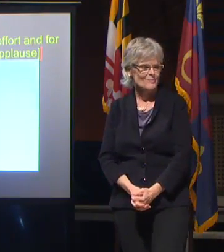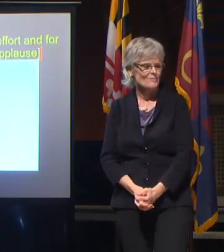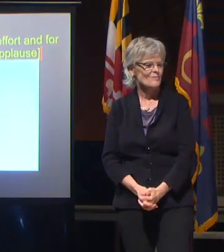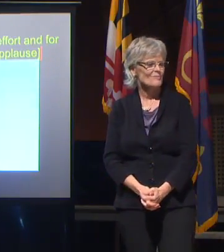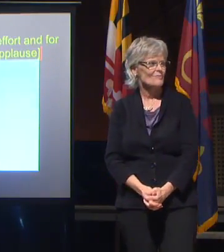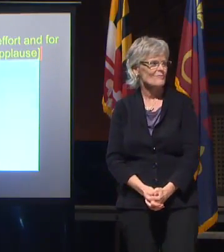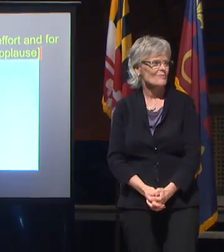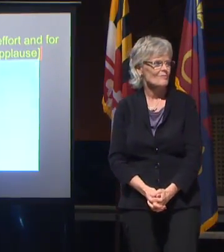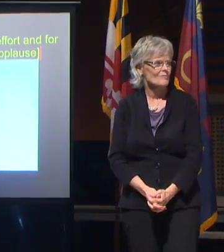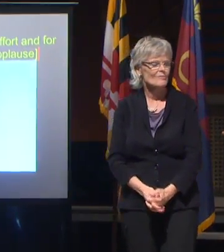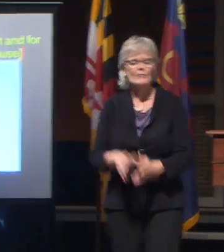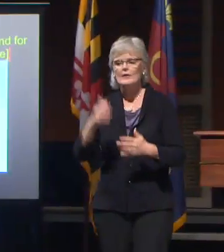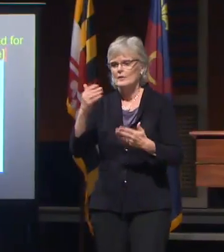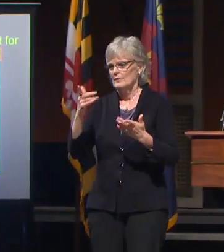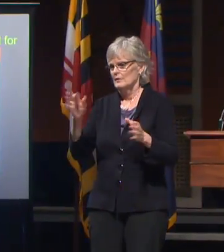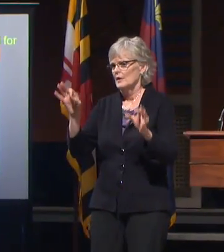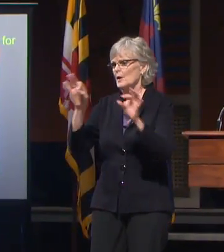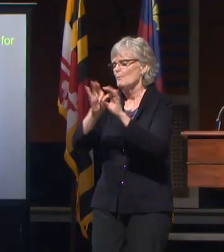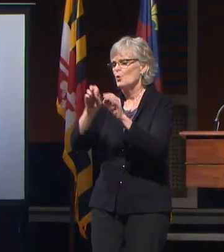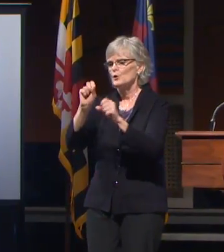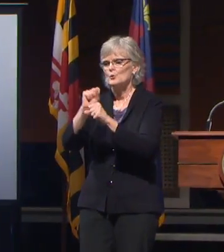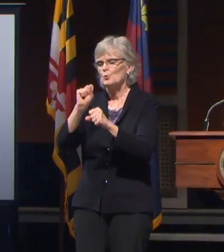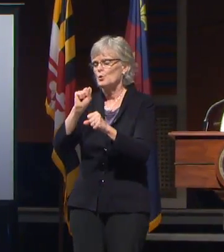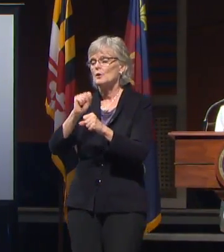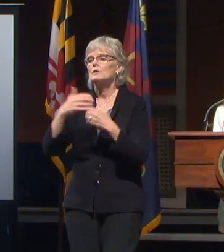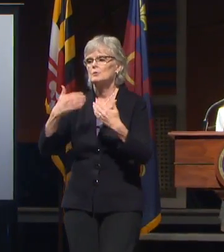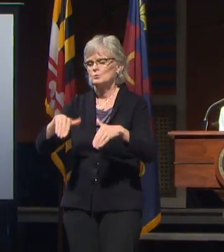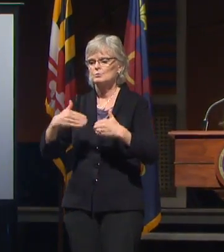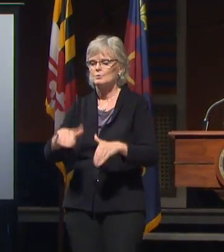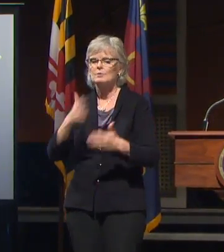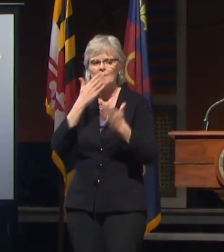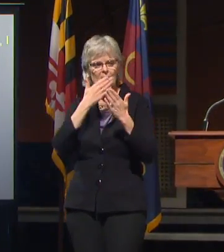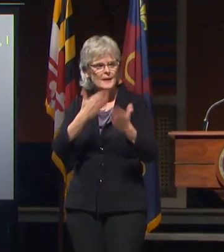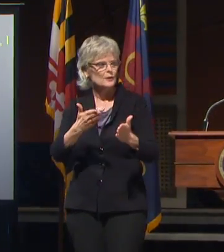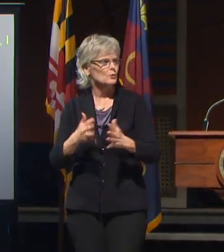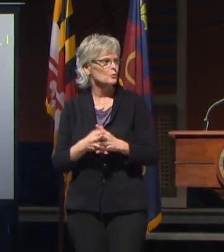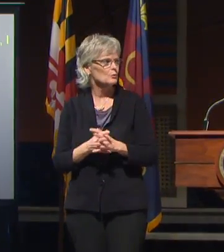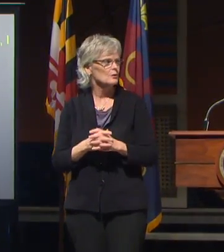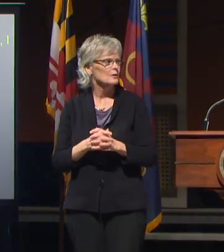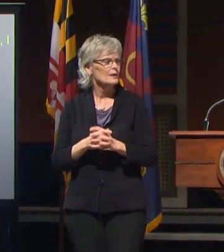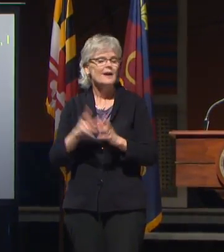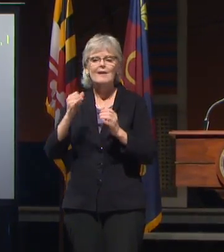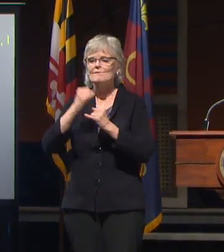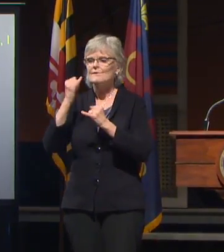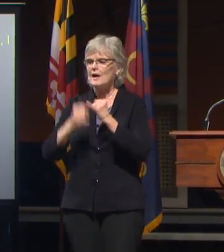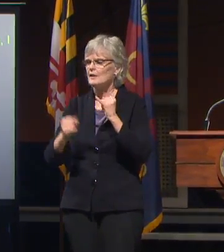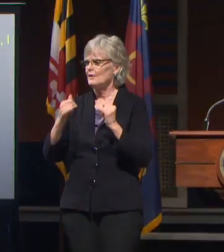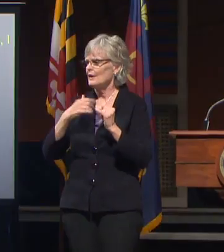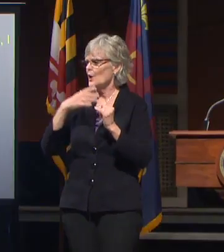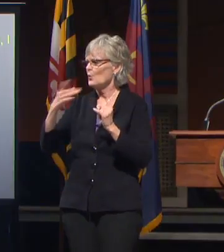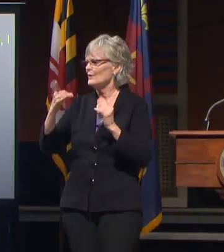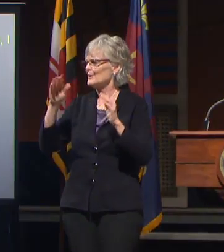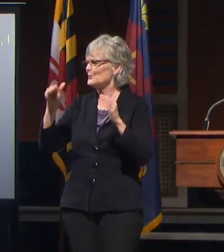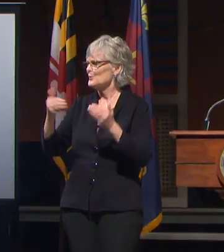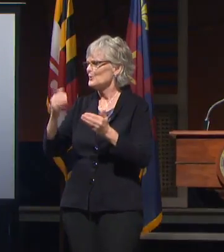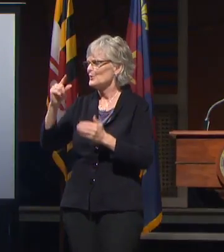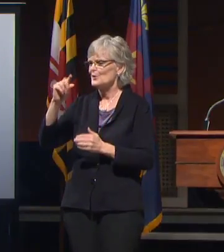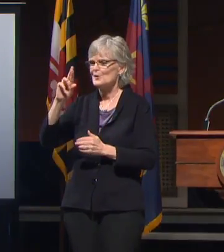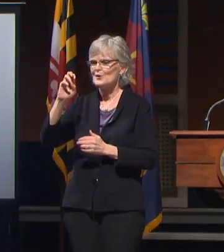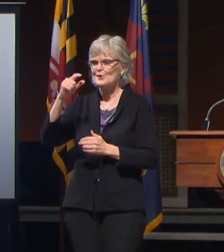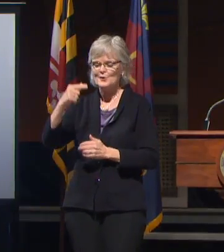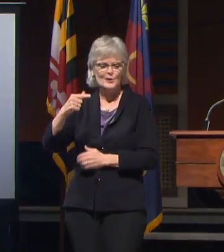If that isn't important work, I don't know what is. Thank you. Finally, I would like to introduce